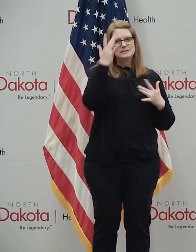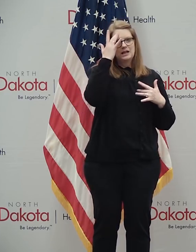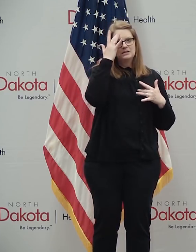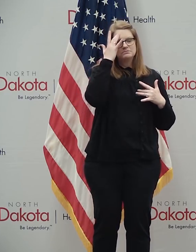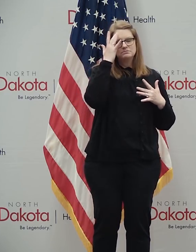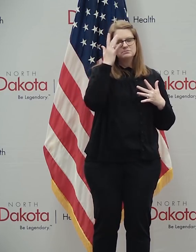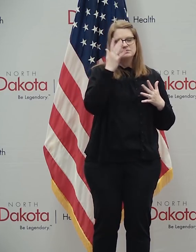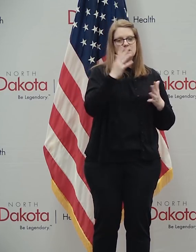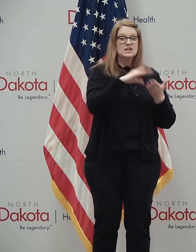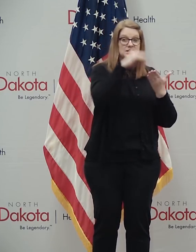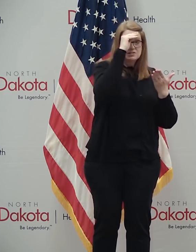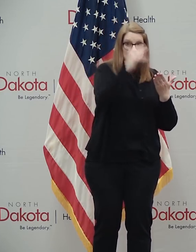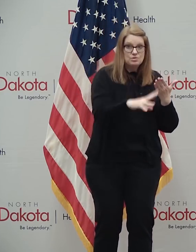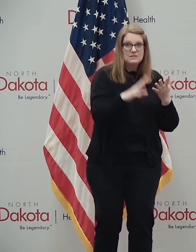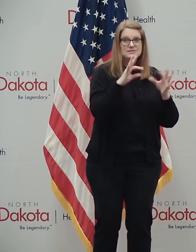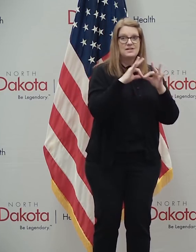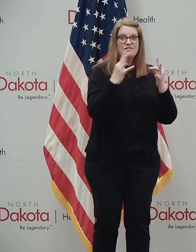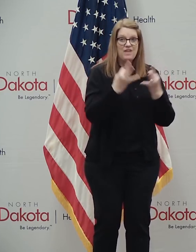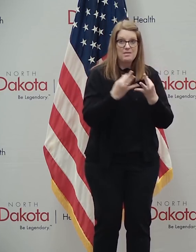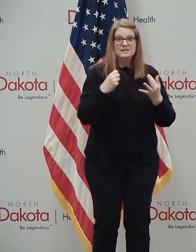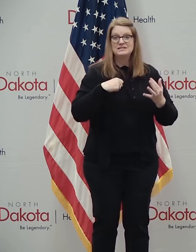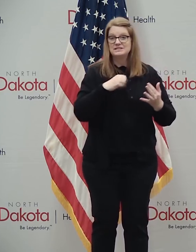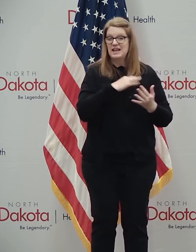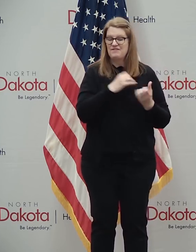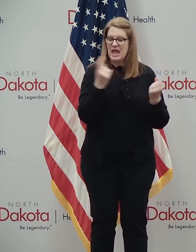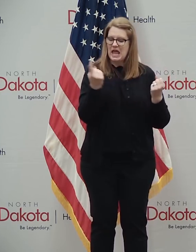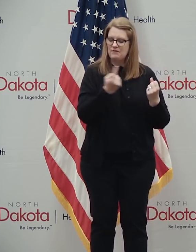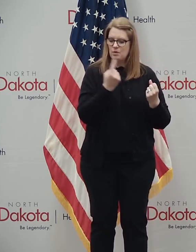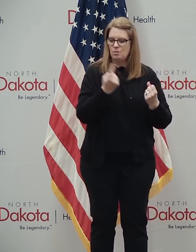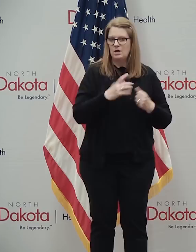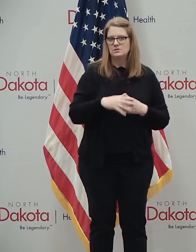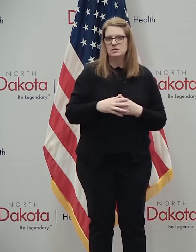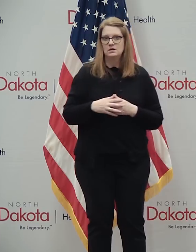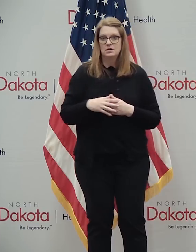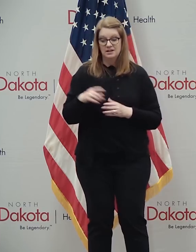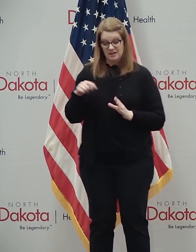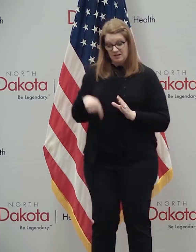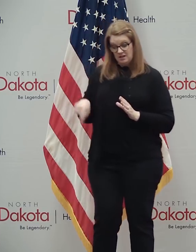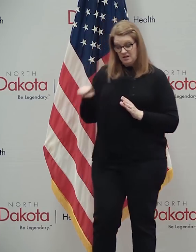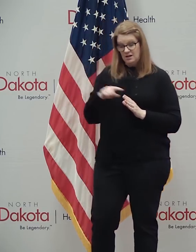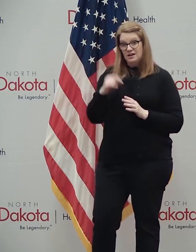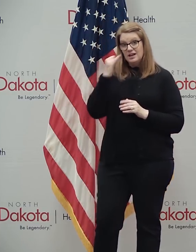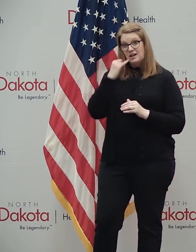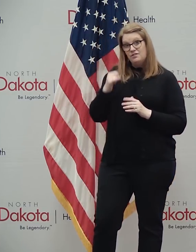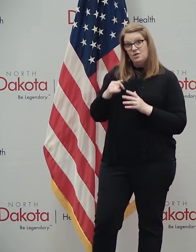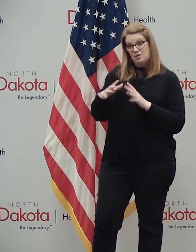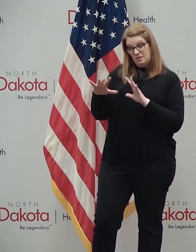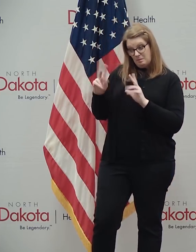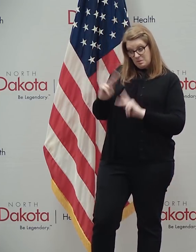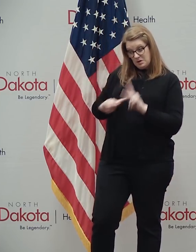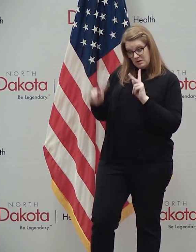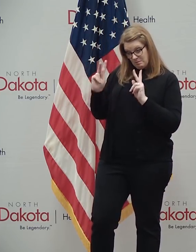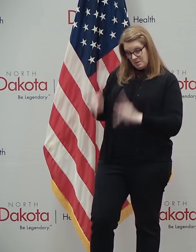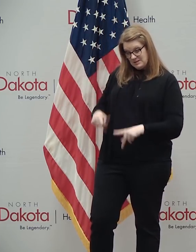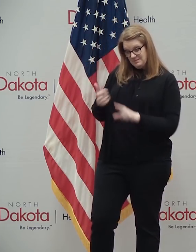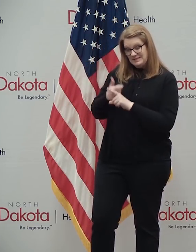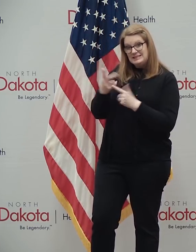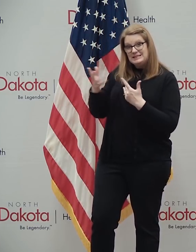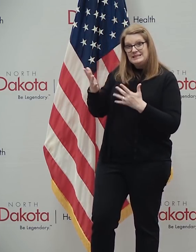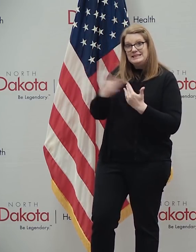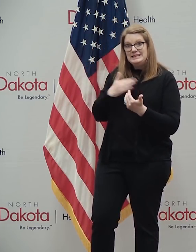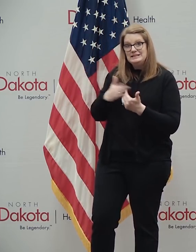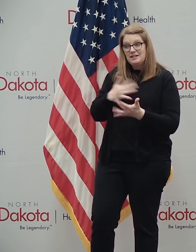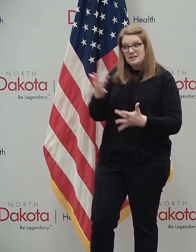school staff members. Members of vulnerable populations should not attend these graduation ceremonies if they are